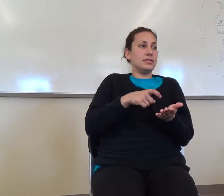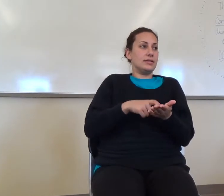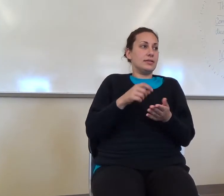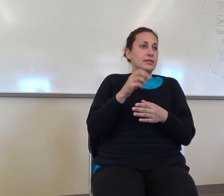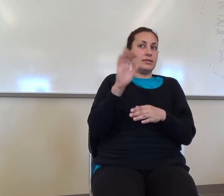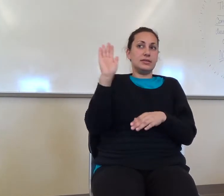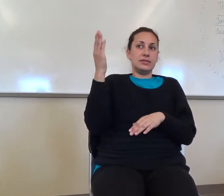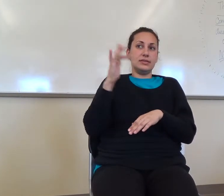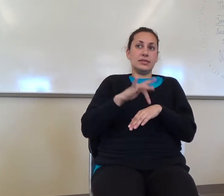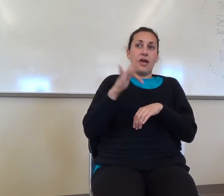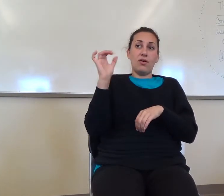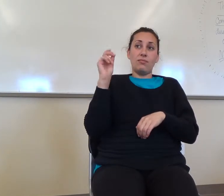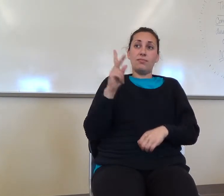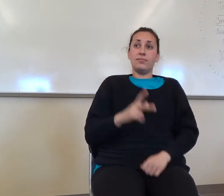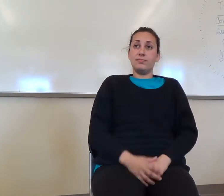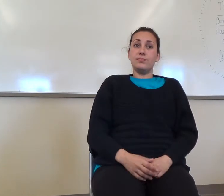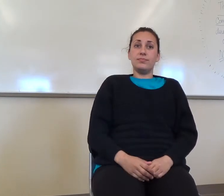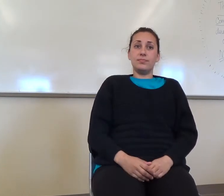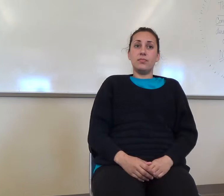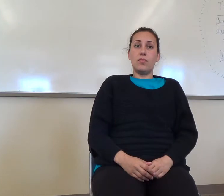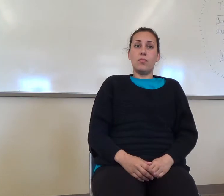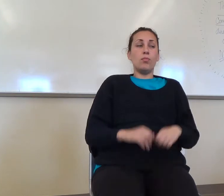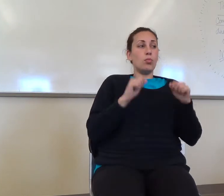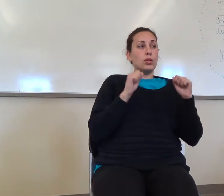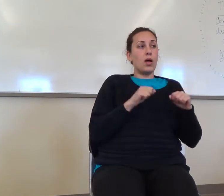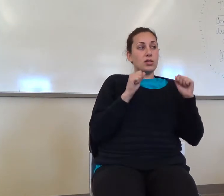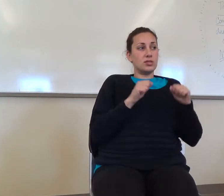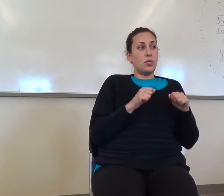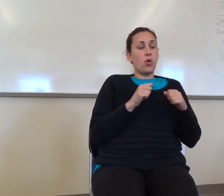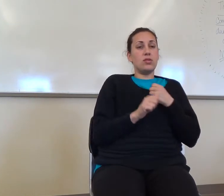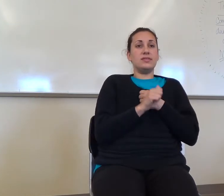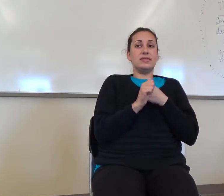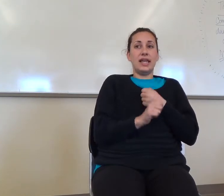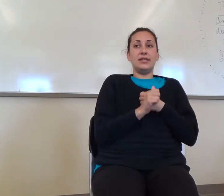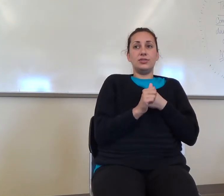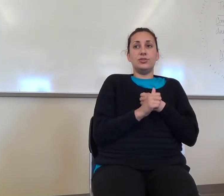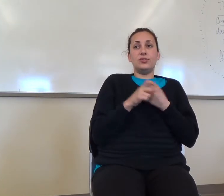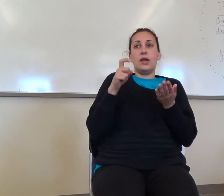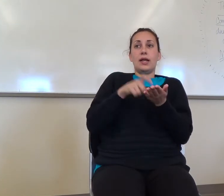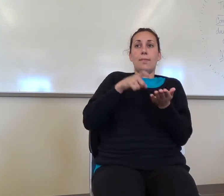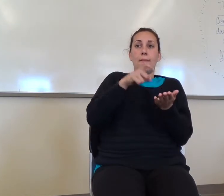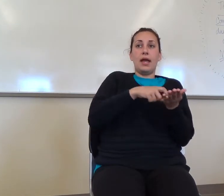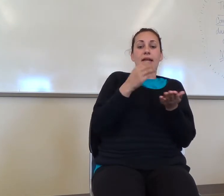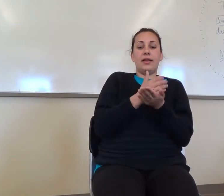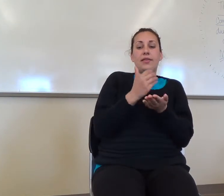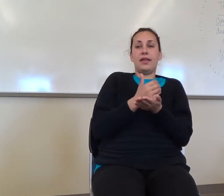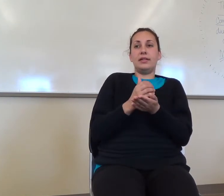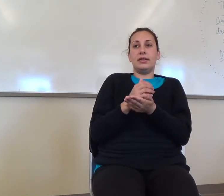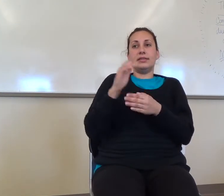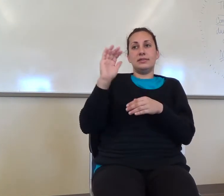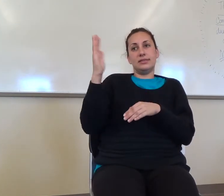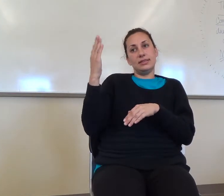that's a thing. The potential danger of mining sapphires is a thing. It's a lot of words, but it's a thing.